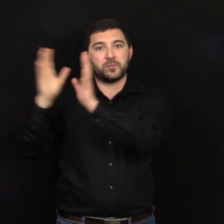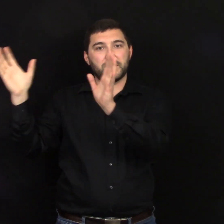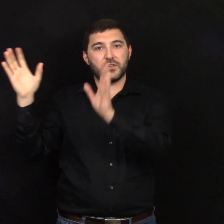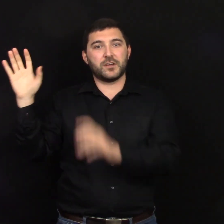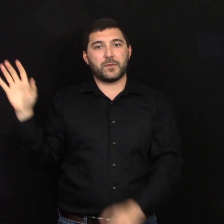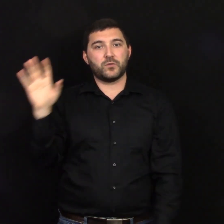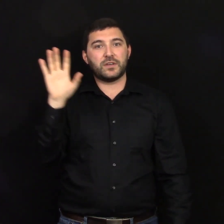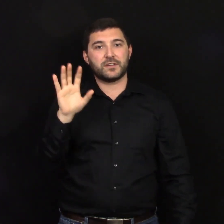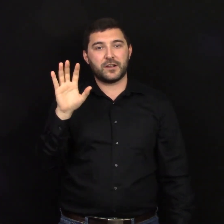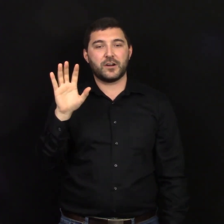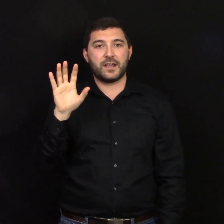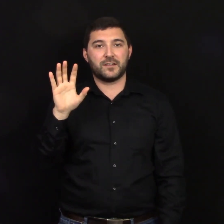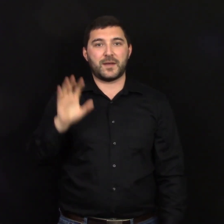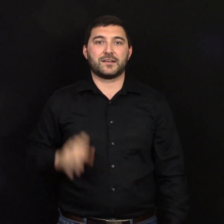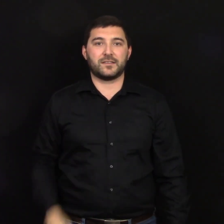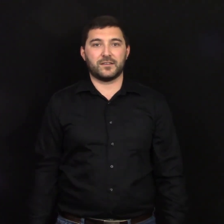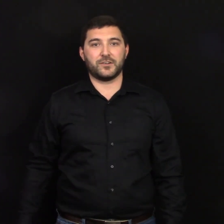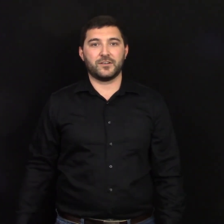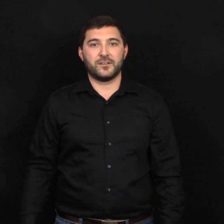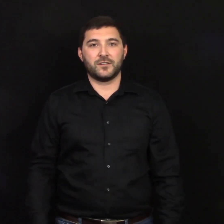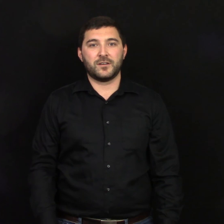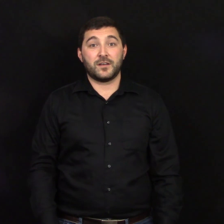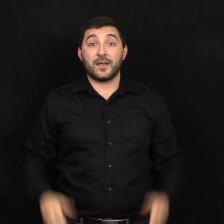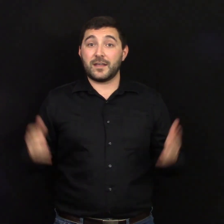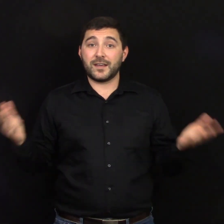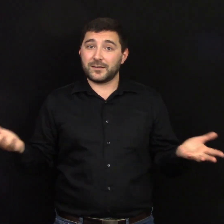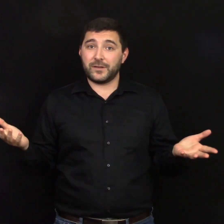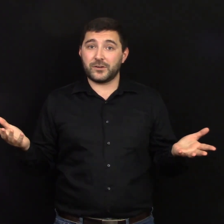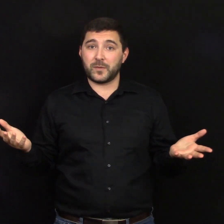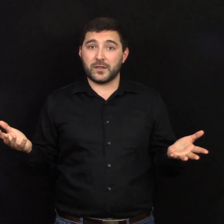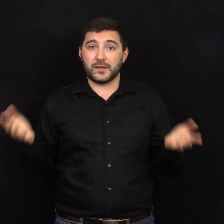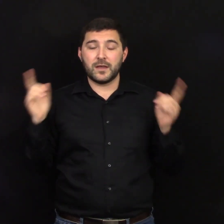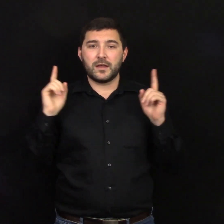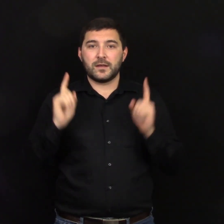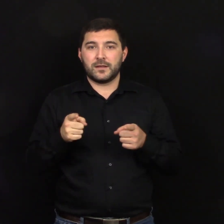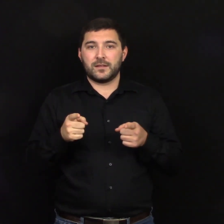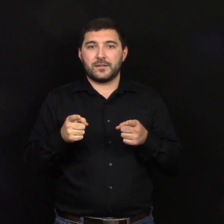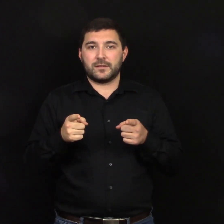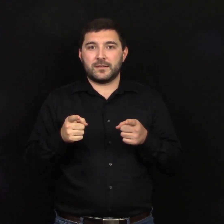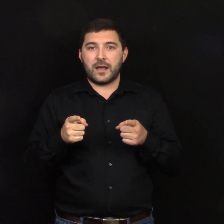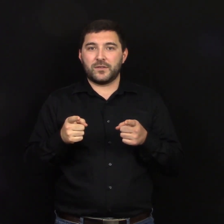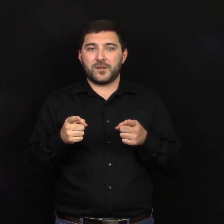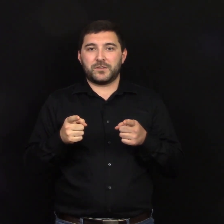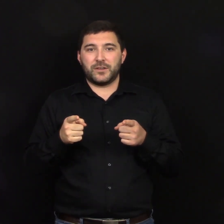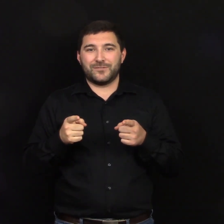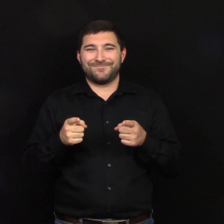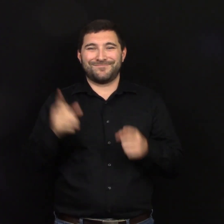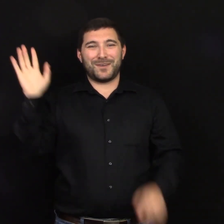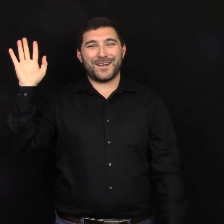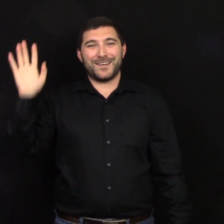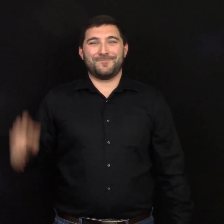those up by resetting our hands back to center. And that's fingerspelling. Now it's up to you. Bye!